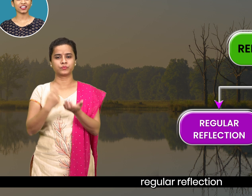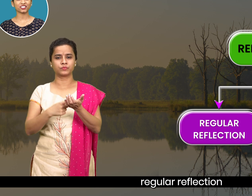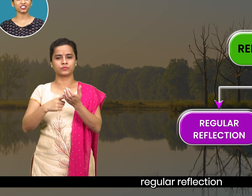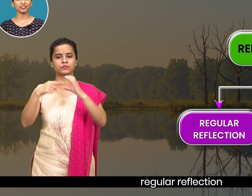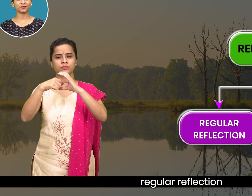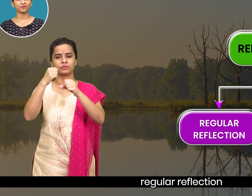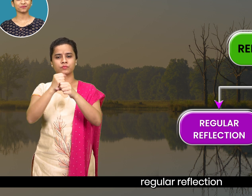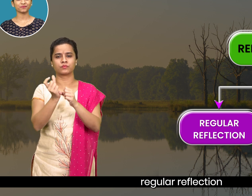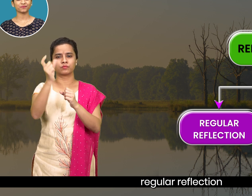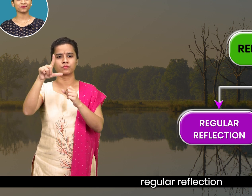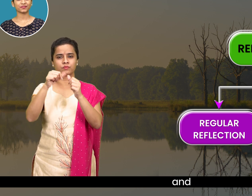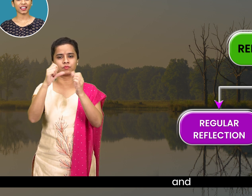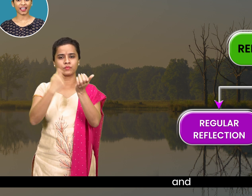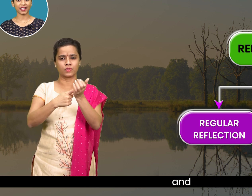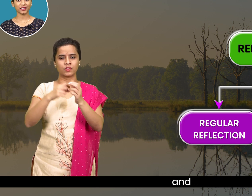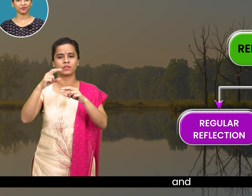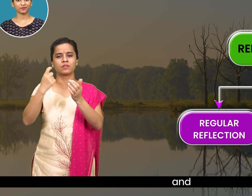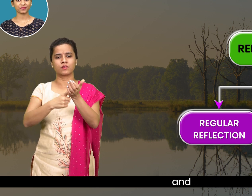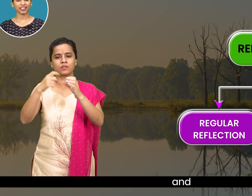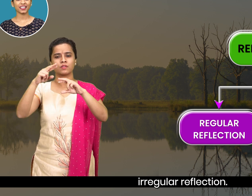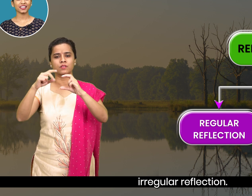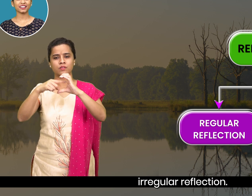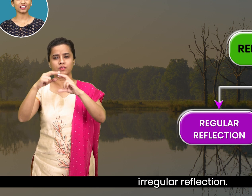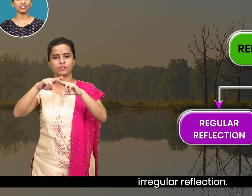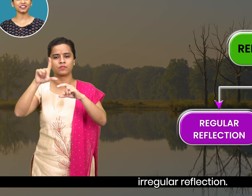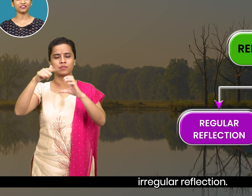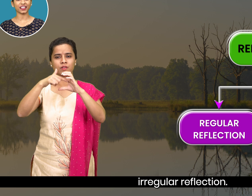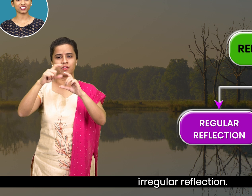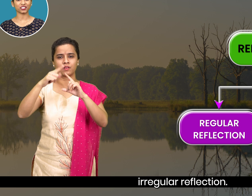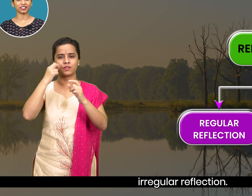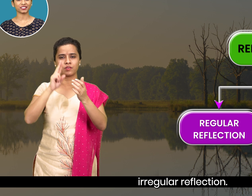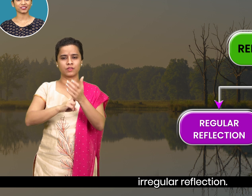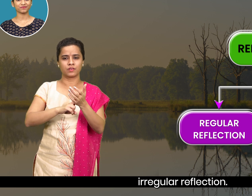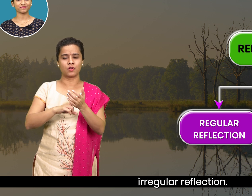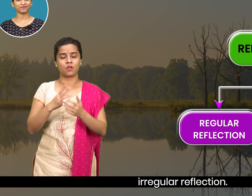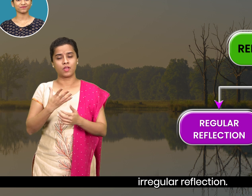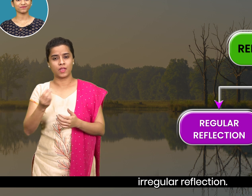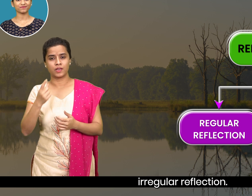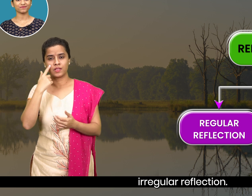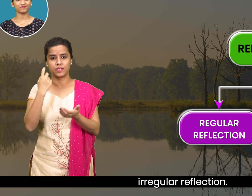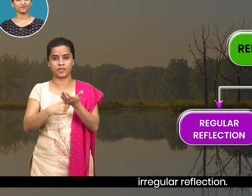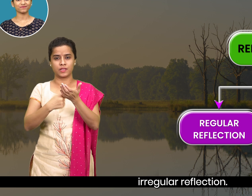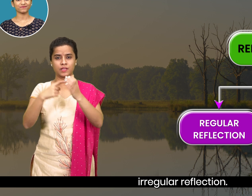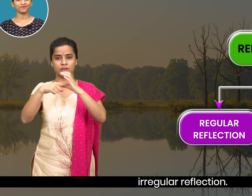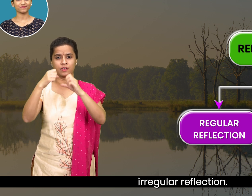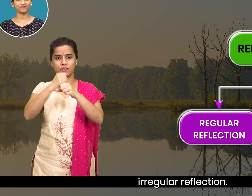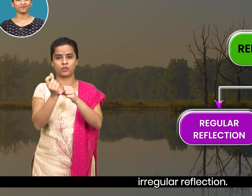regular reflection and irregular reflection.